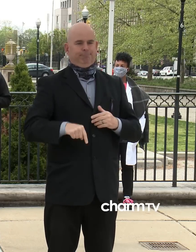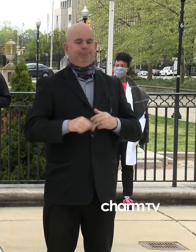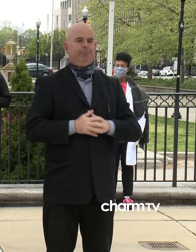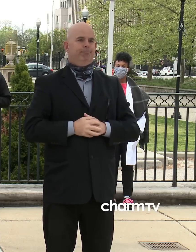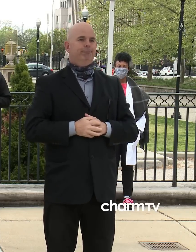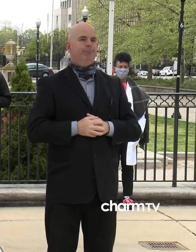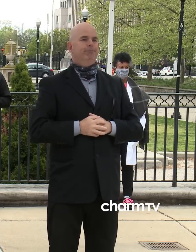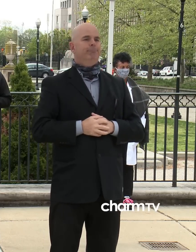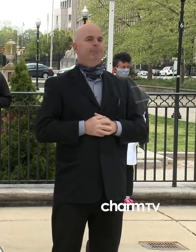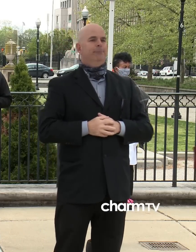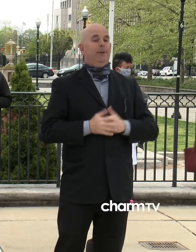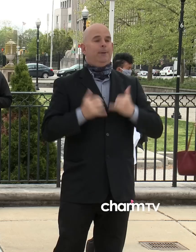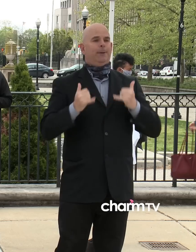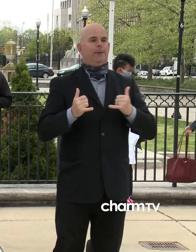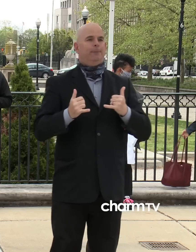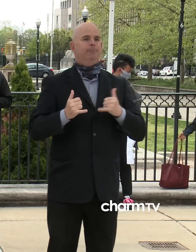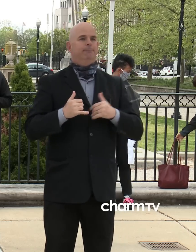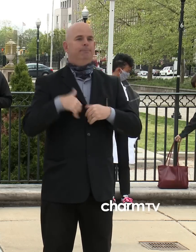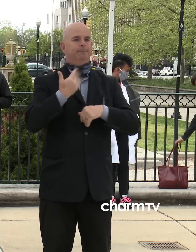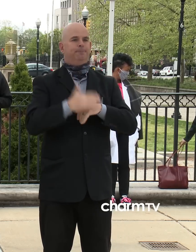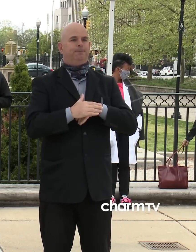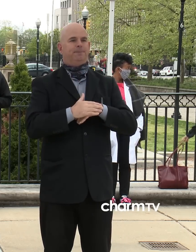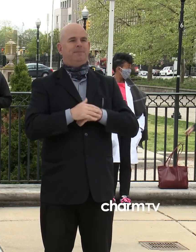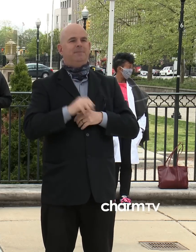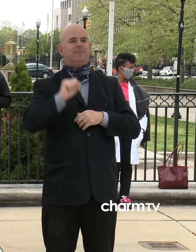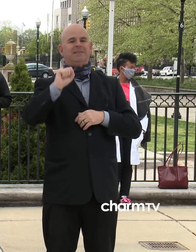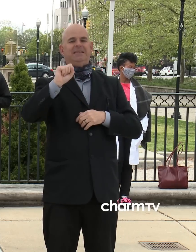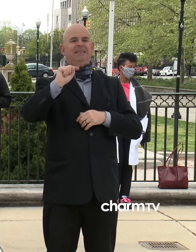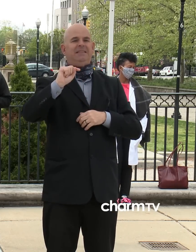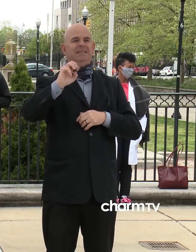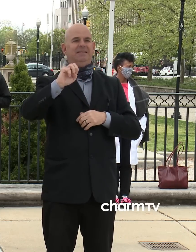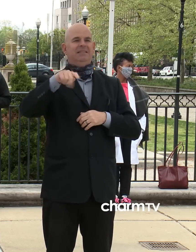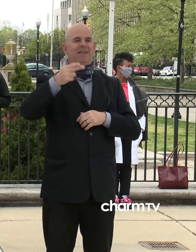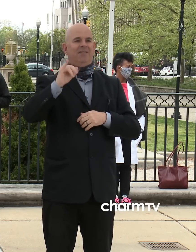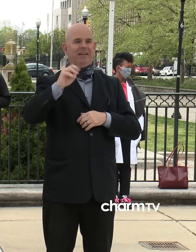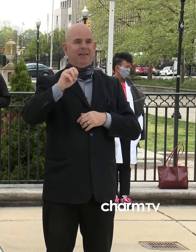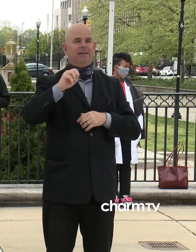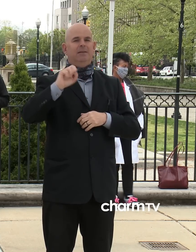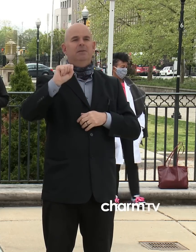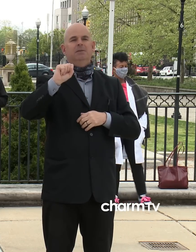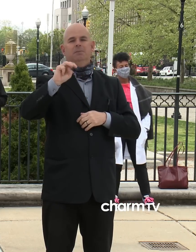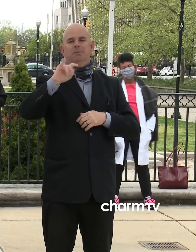introduce Stephanie Archer Smith, Executive Director of Meals on Wheels.